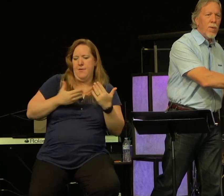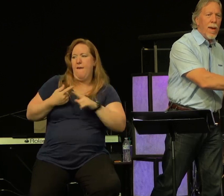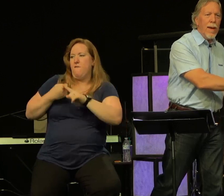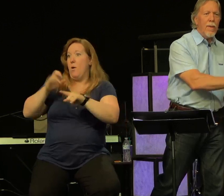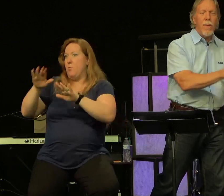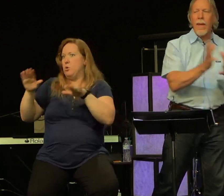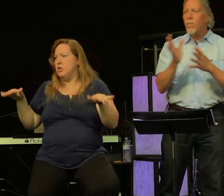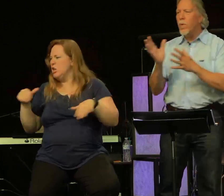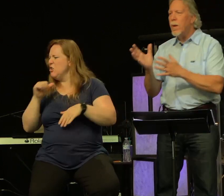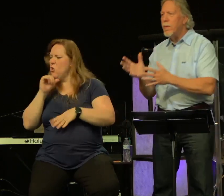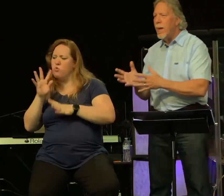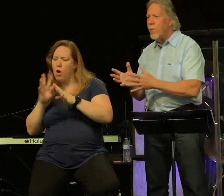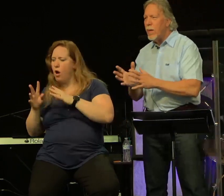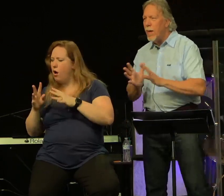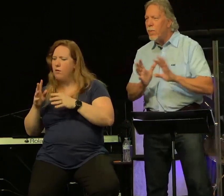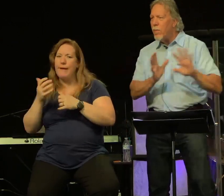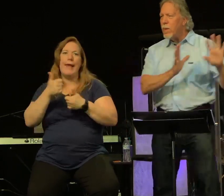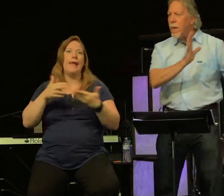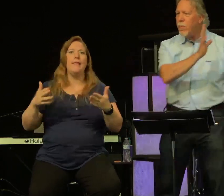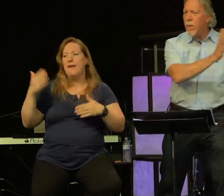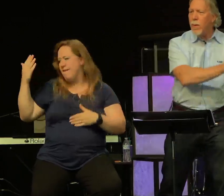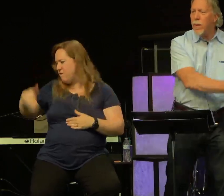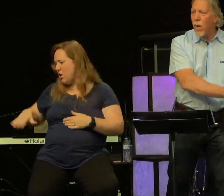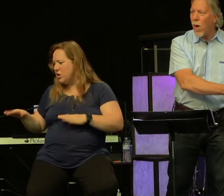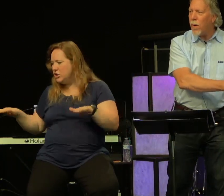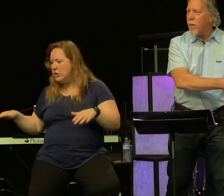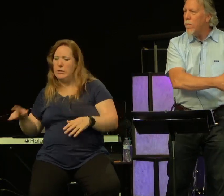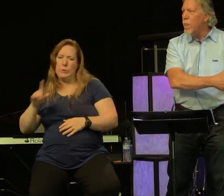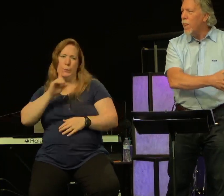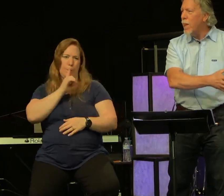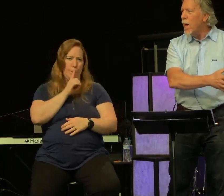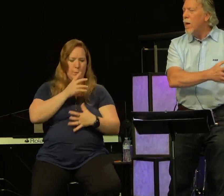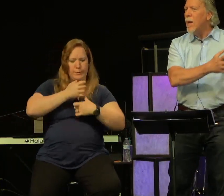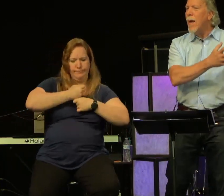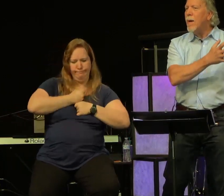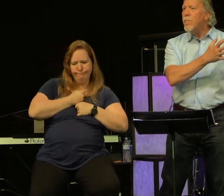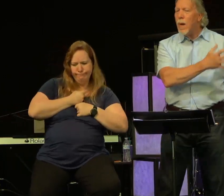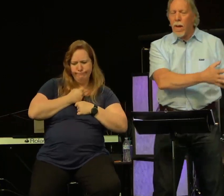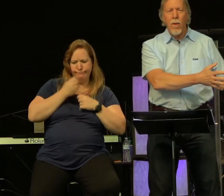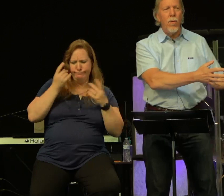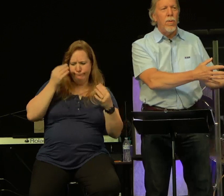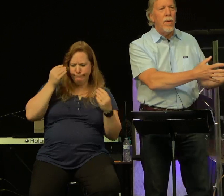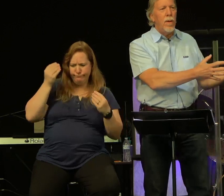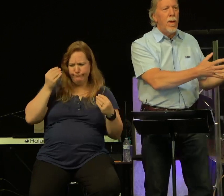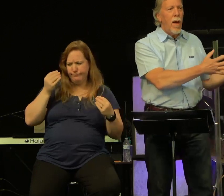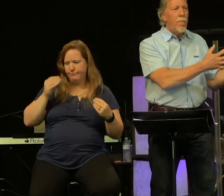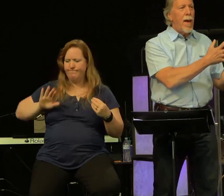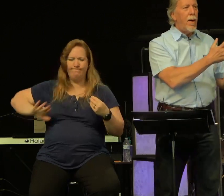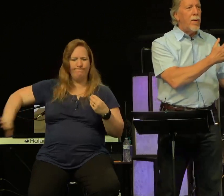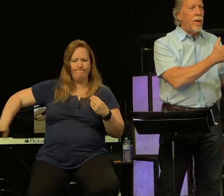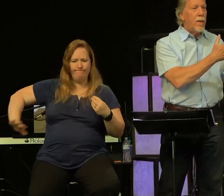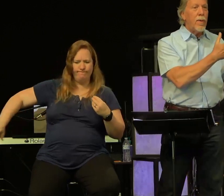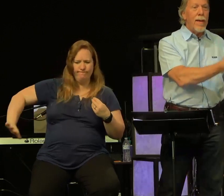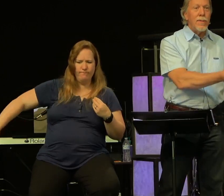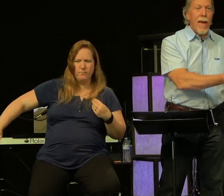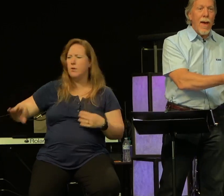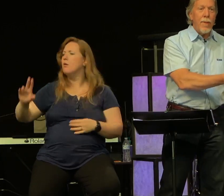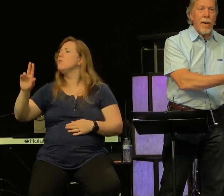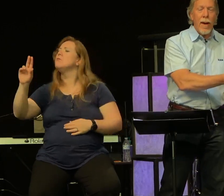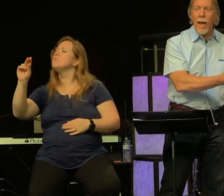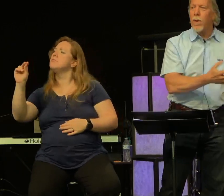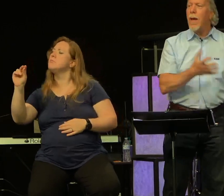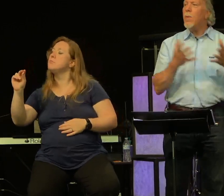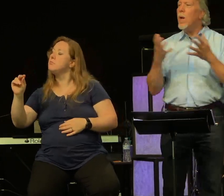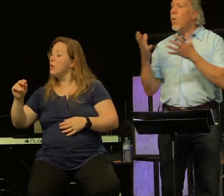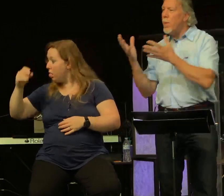talk about anything in front of them. Keep them in the dark. Let them know about the things that happen